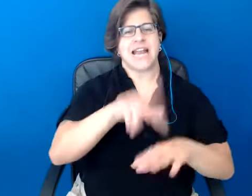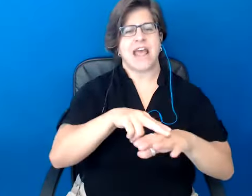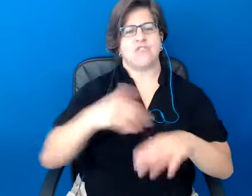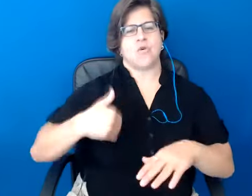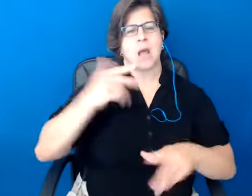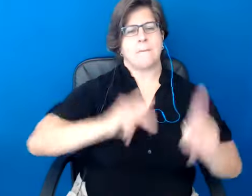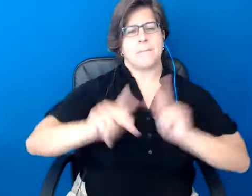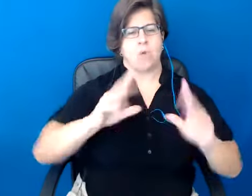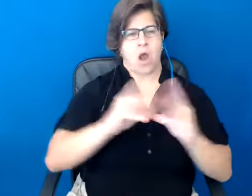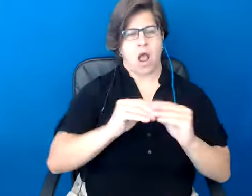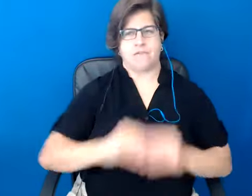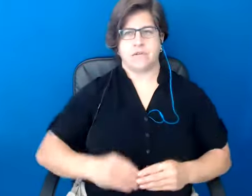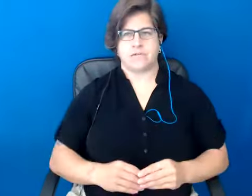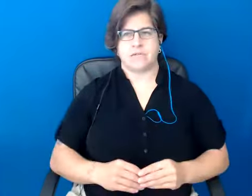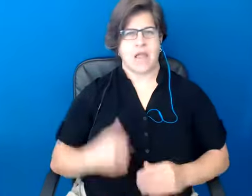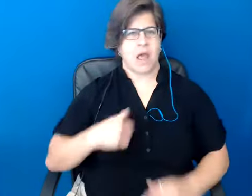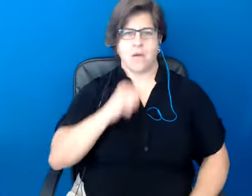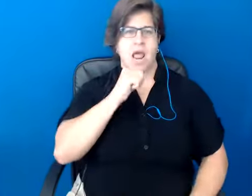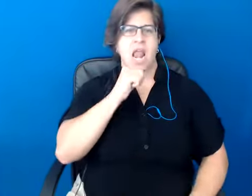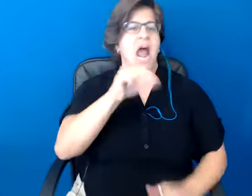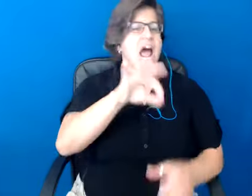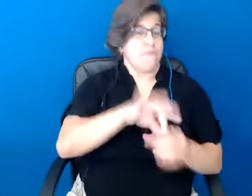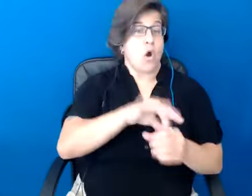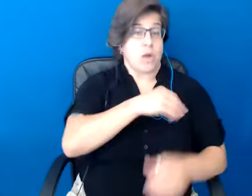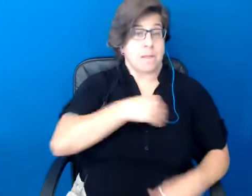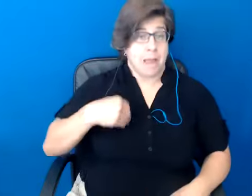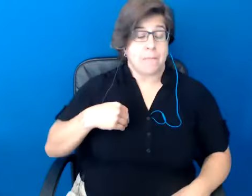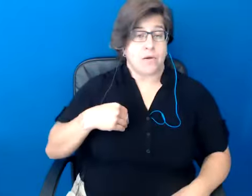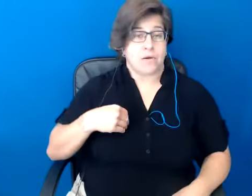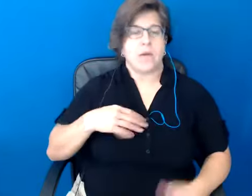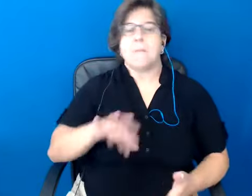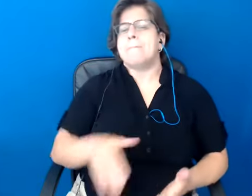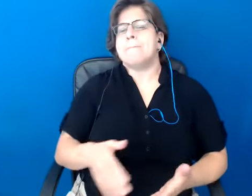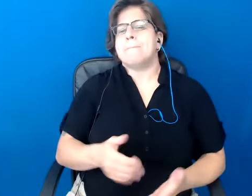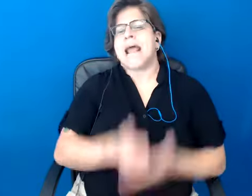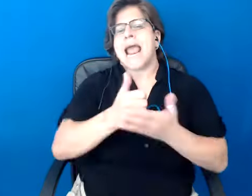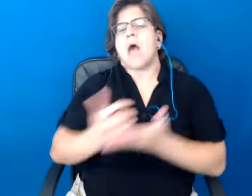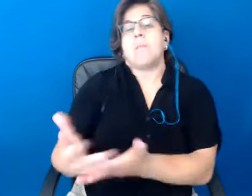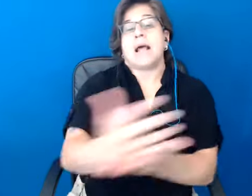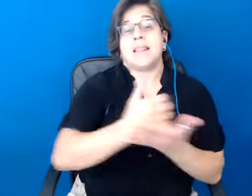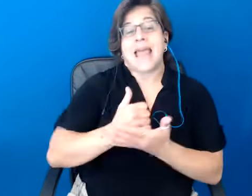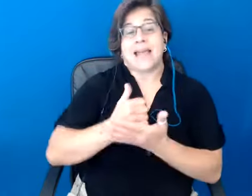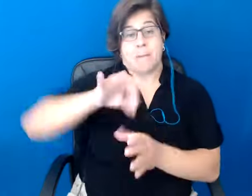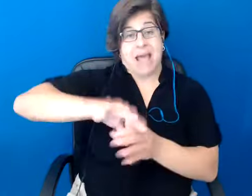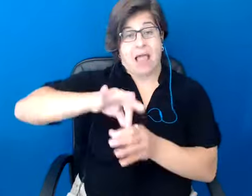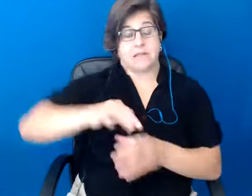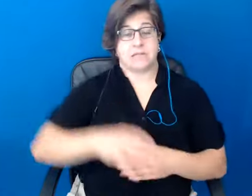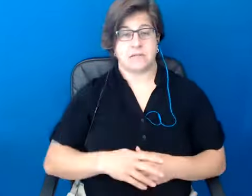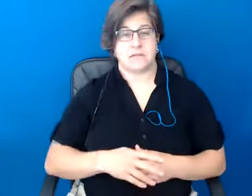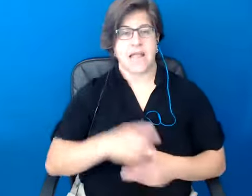assembly as the liaison for the International Young People's Conference. And as a non-voting member at an election assembly, I